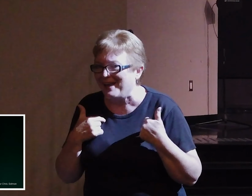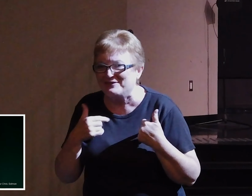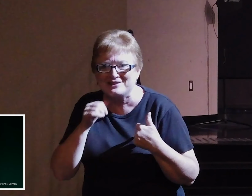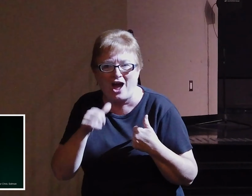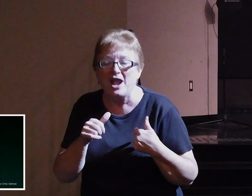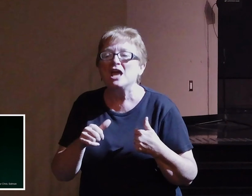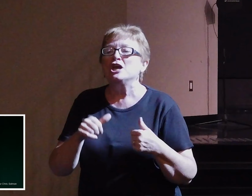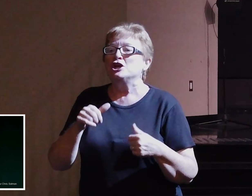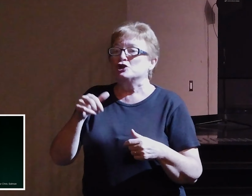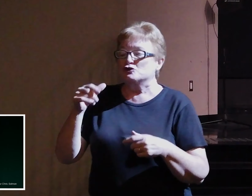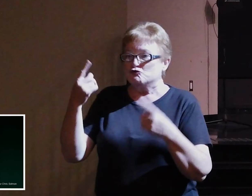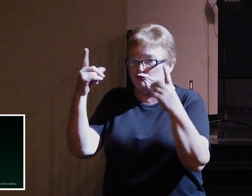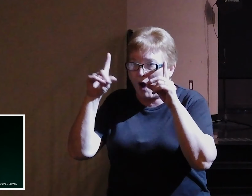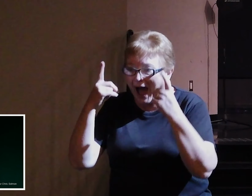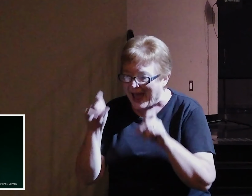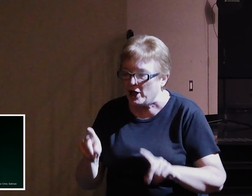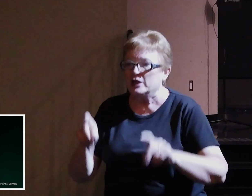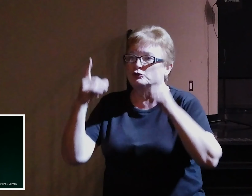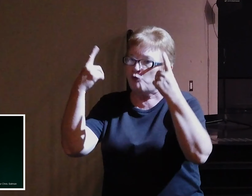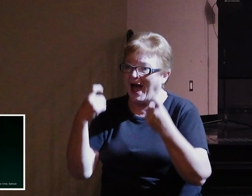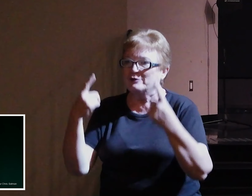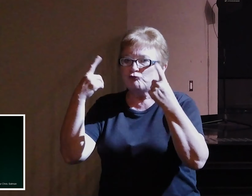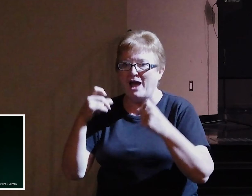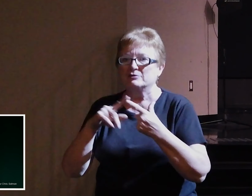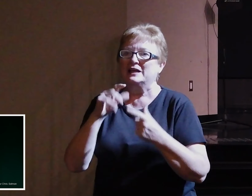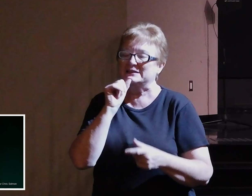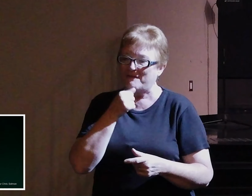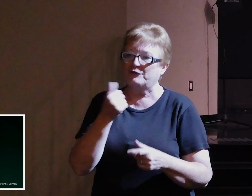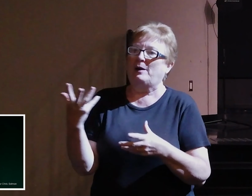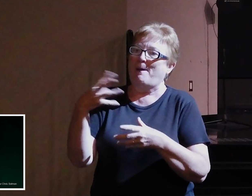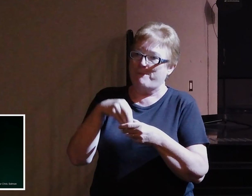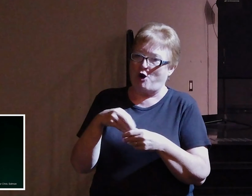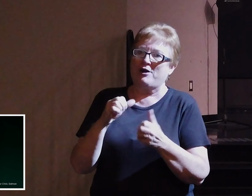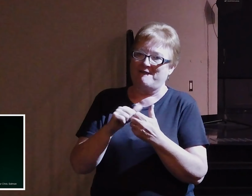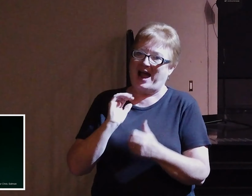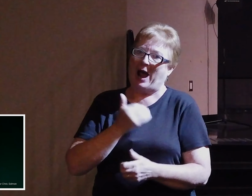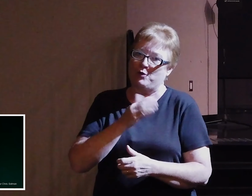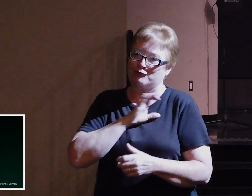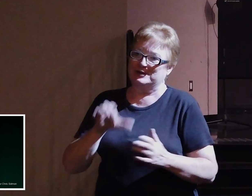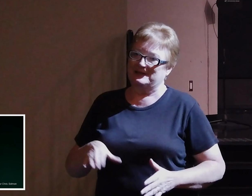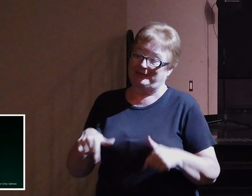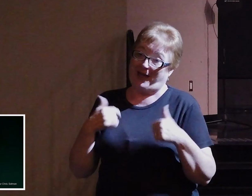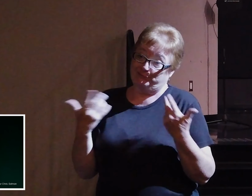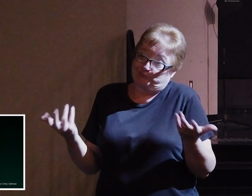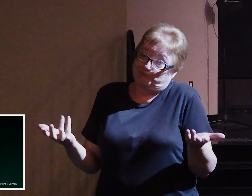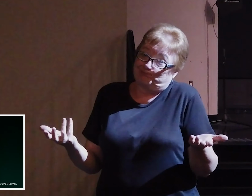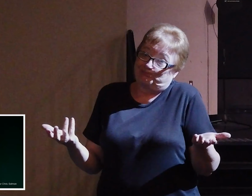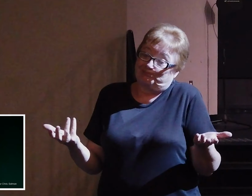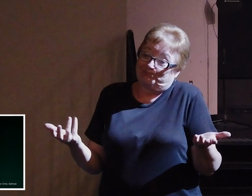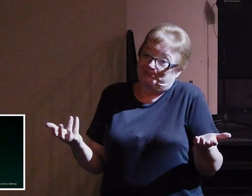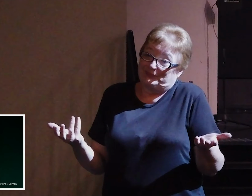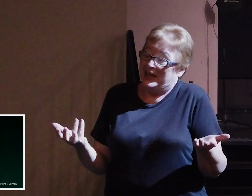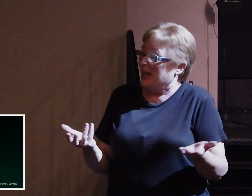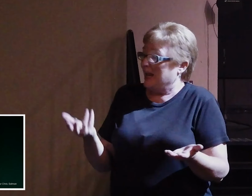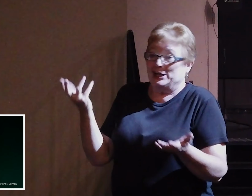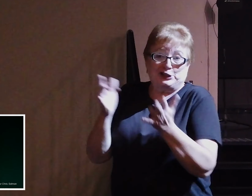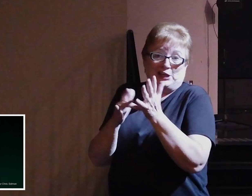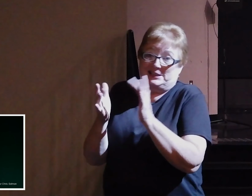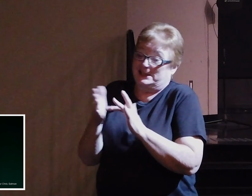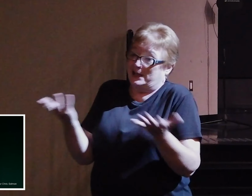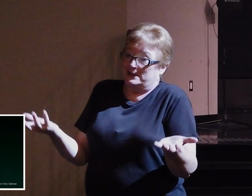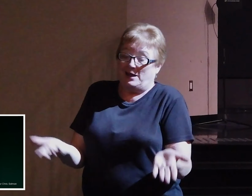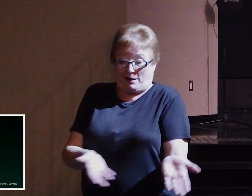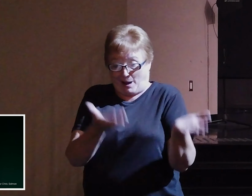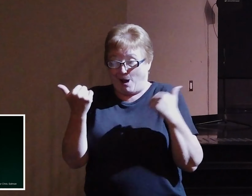and suffering are part of it. When Jesus said, come follow me, he also said